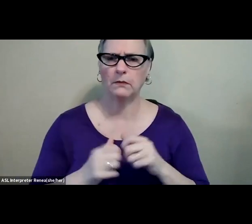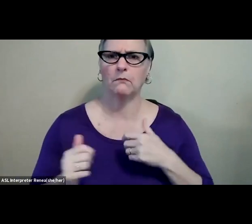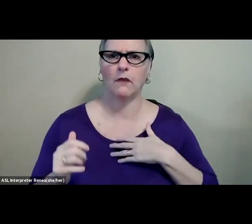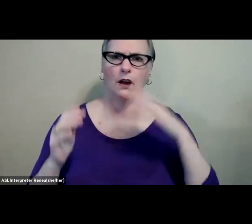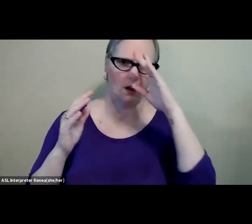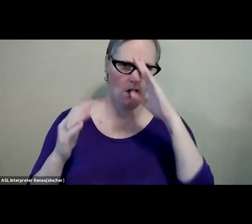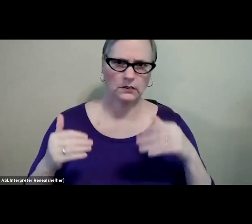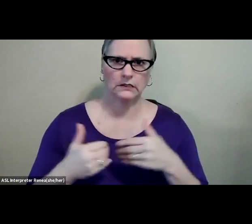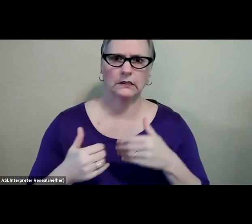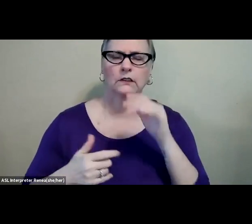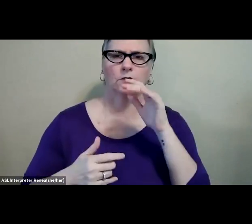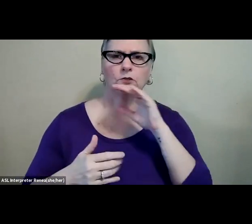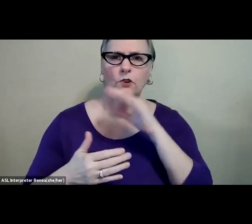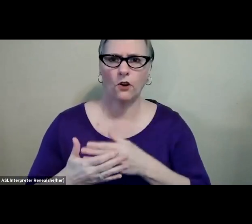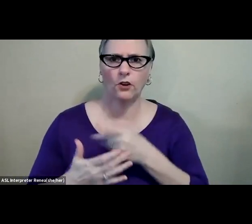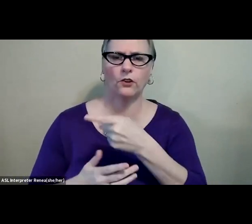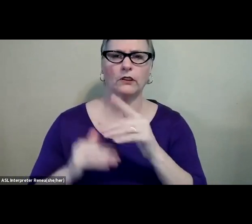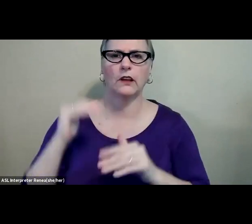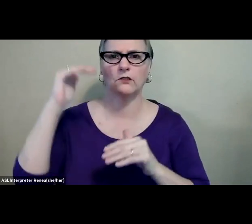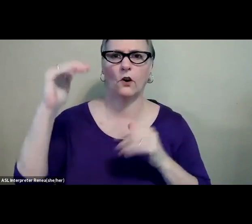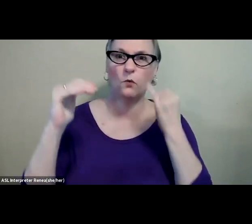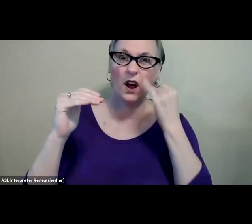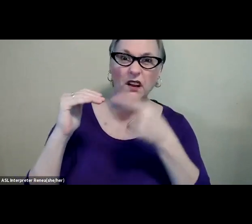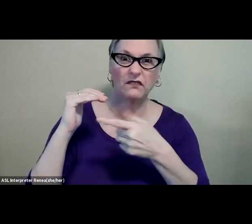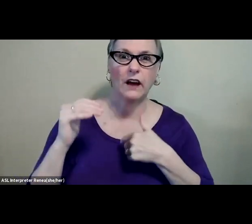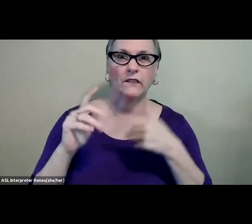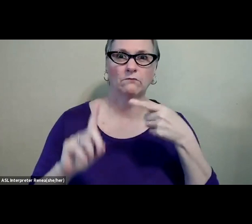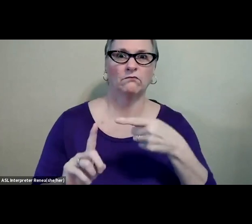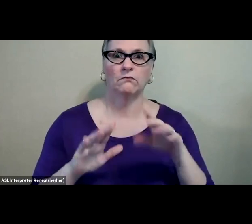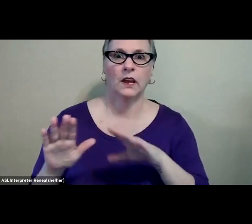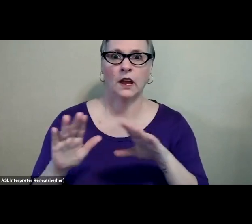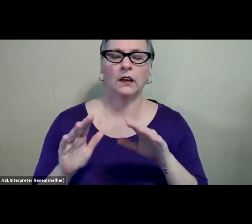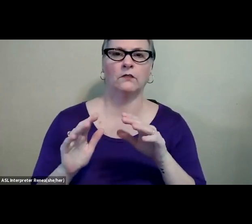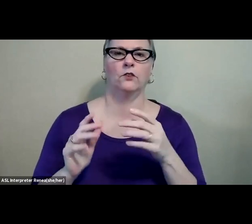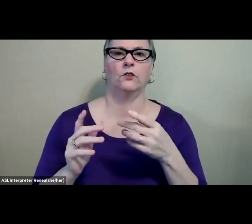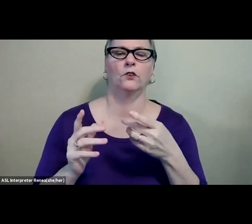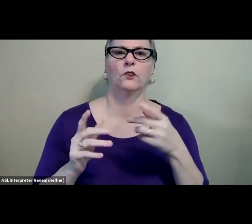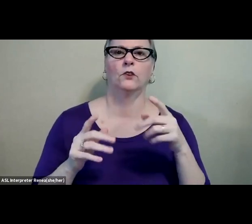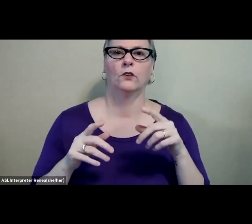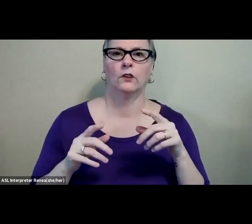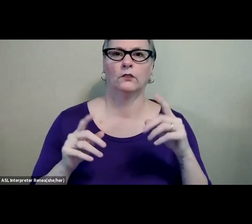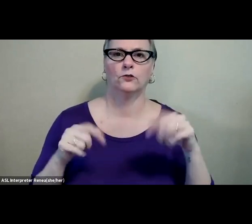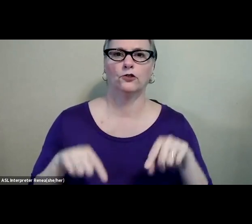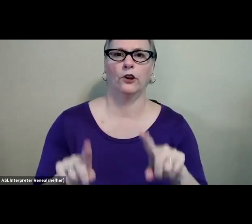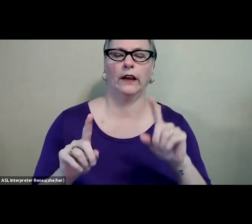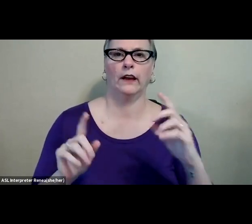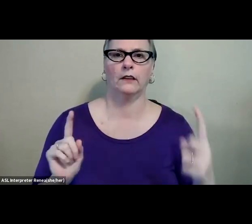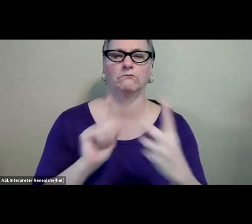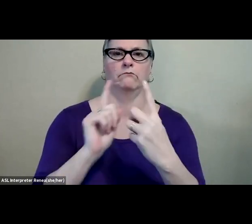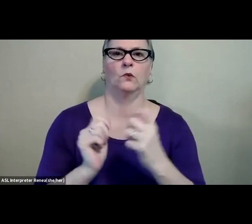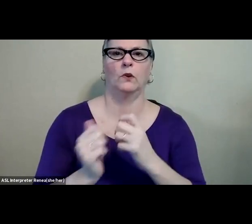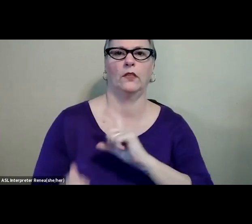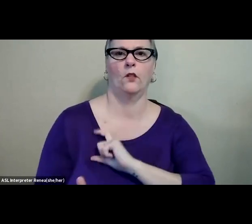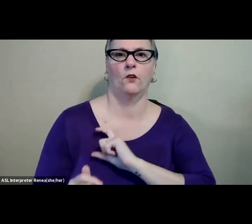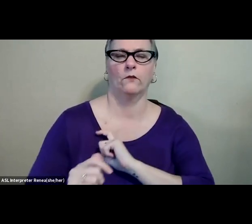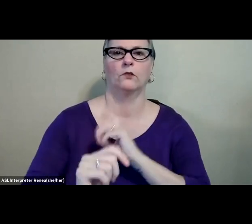if she has a behavior and is faced with an encounter with law enforcement without the proper awareness of her disability and